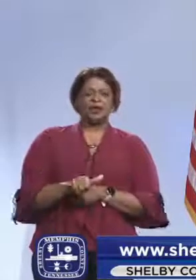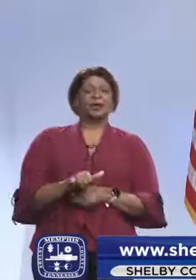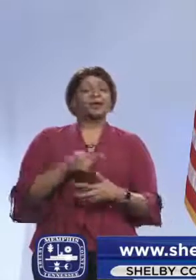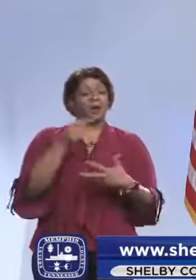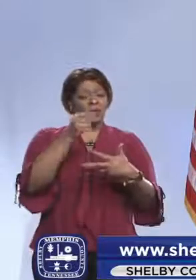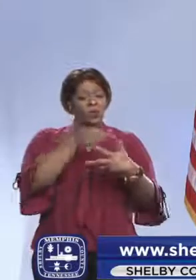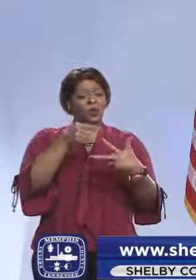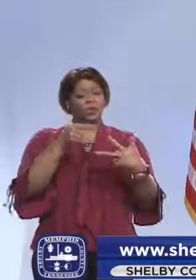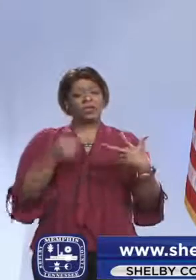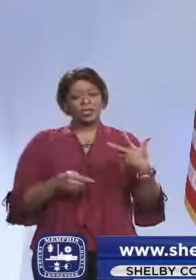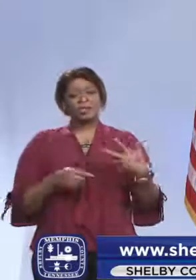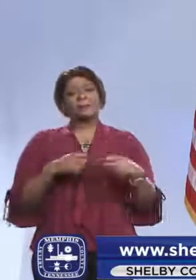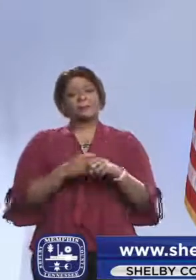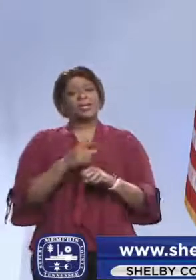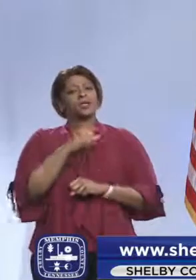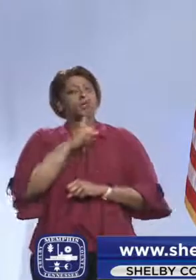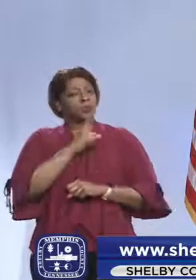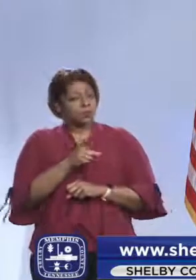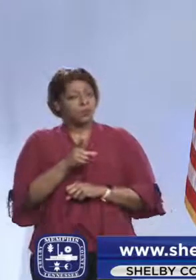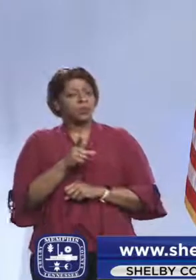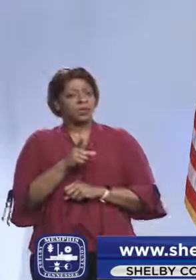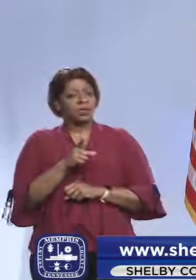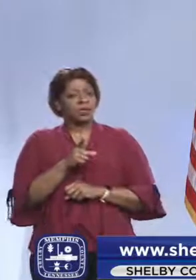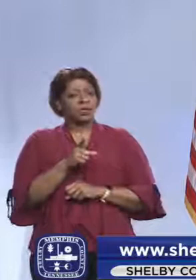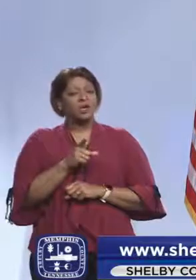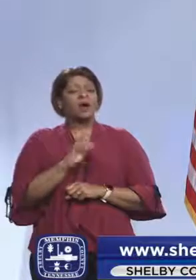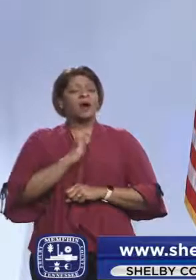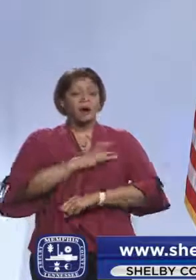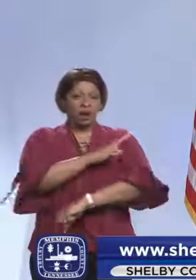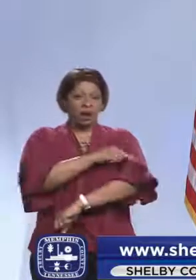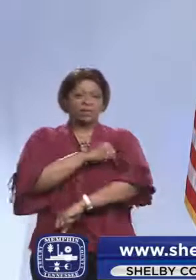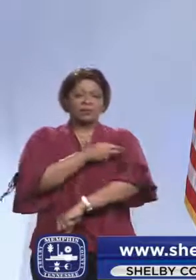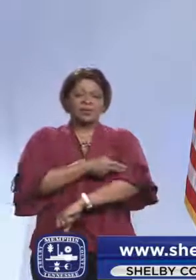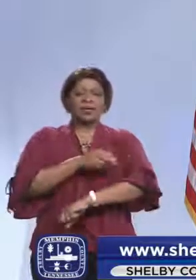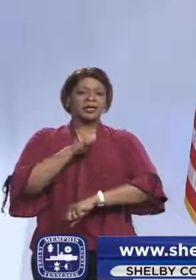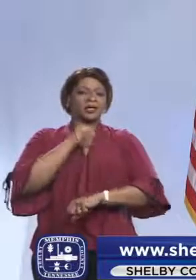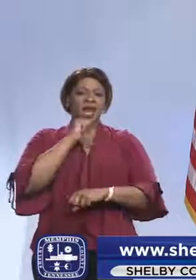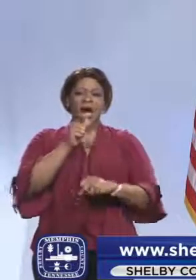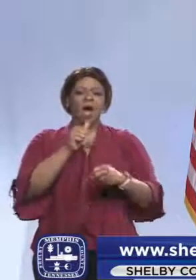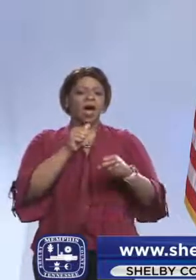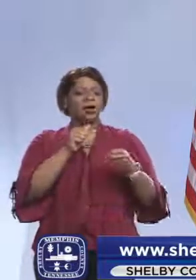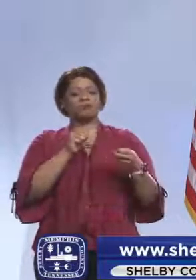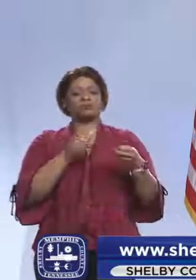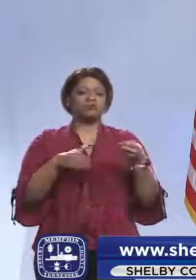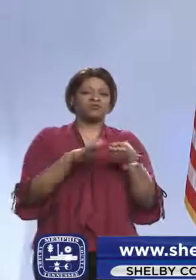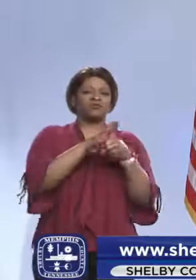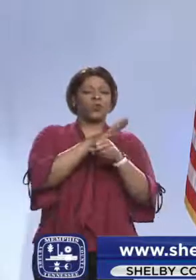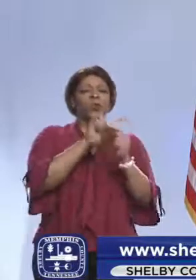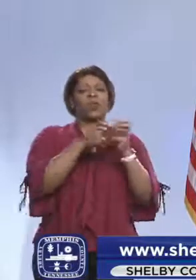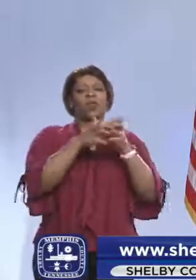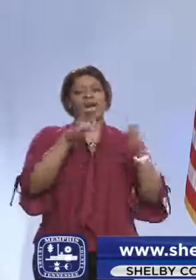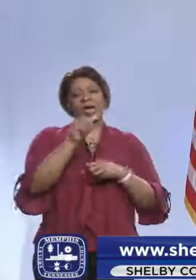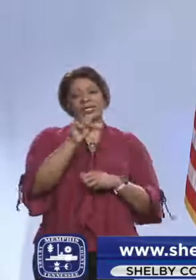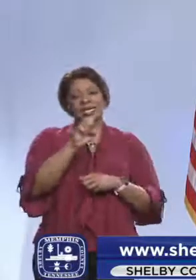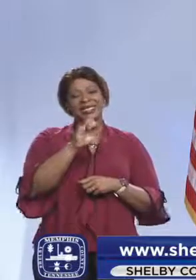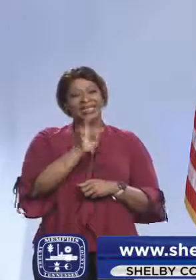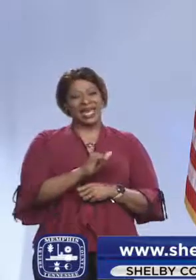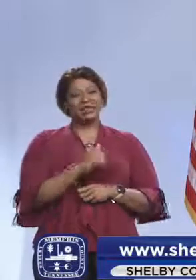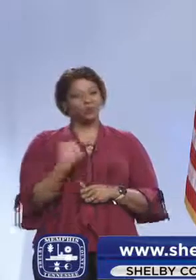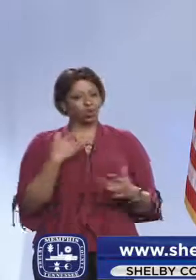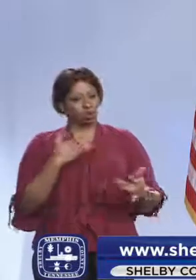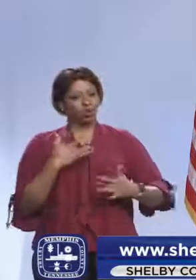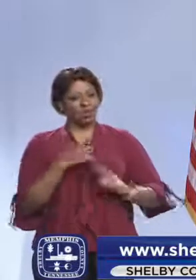of those things are to ensure that our hospitals are not overrun with cases, which is what we're concerned with